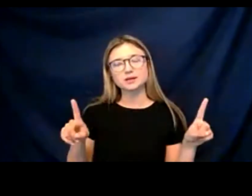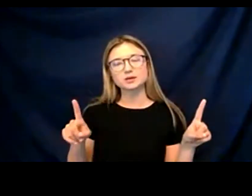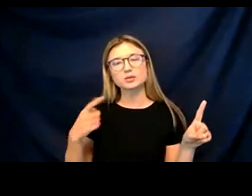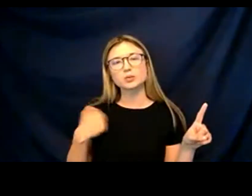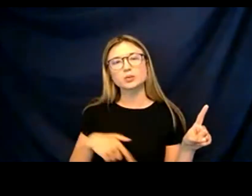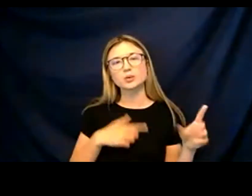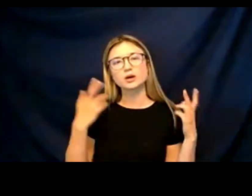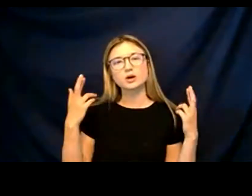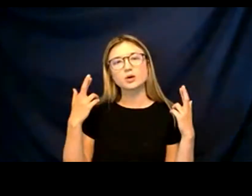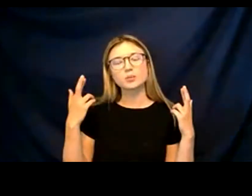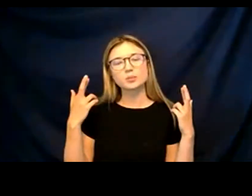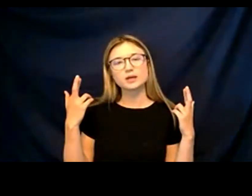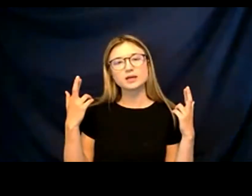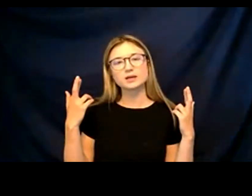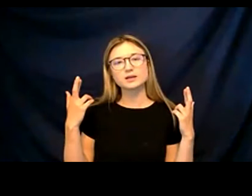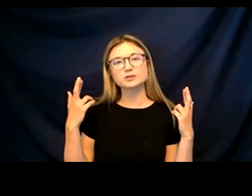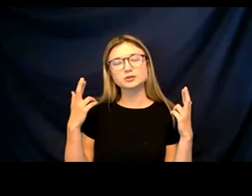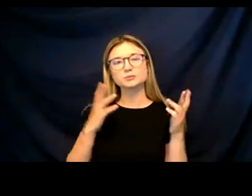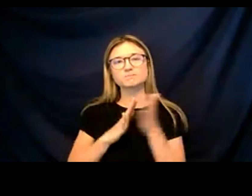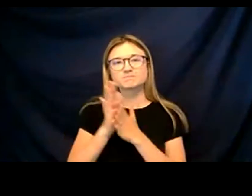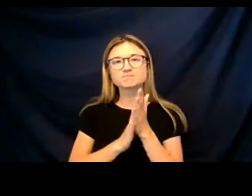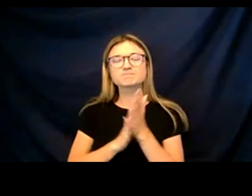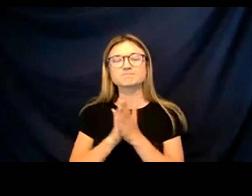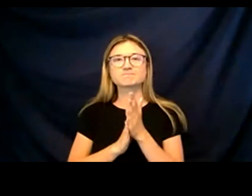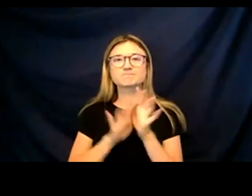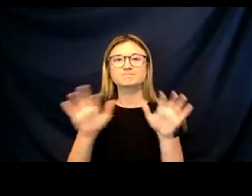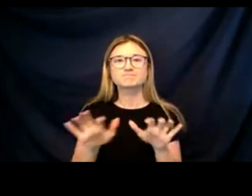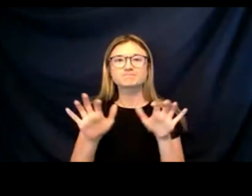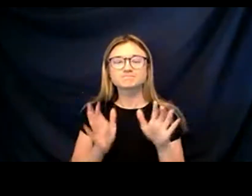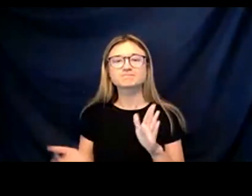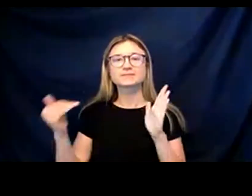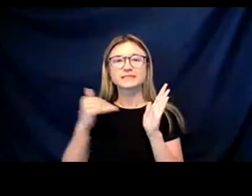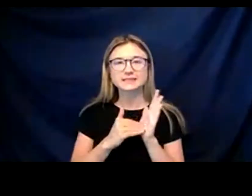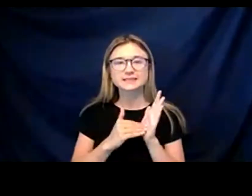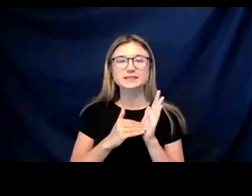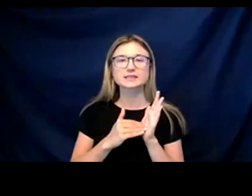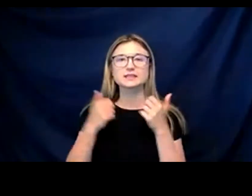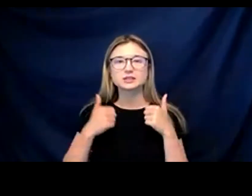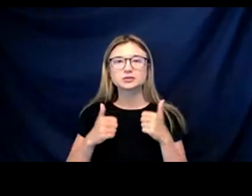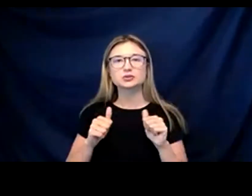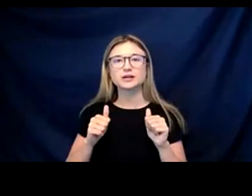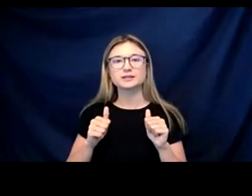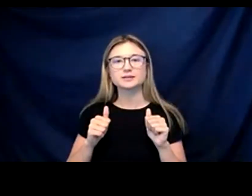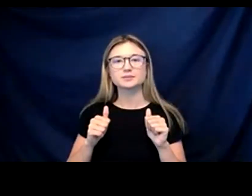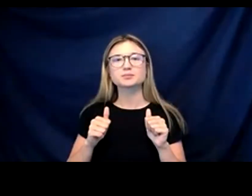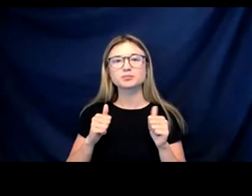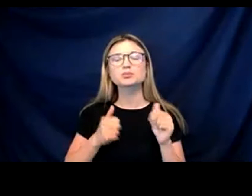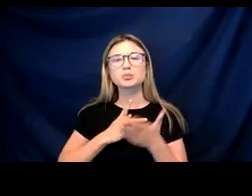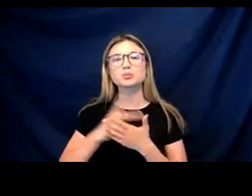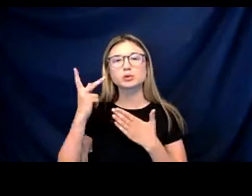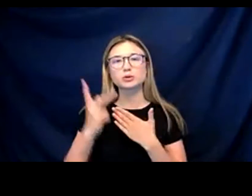get some of the traction back that we had before that, and really get that program off the ground